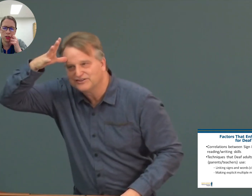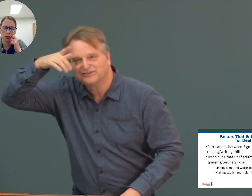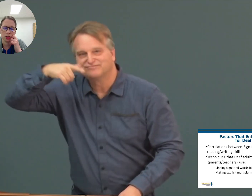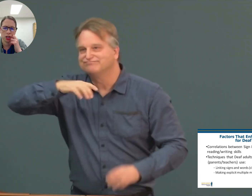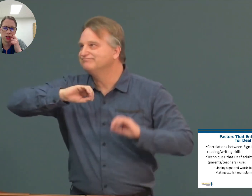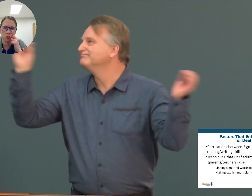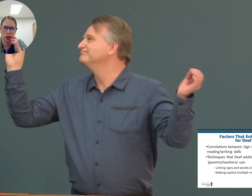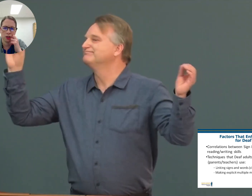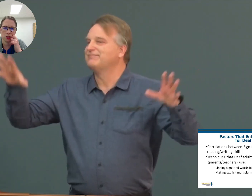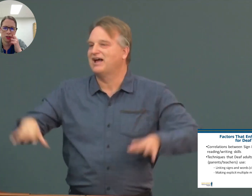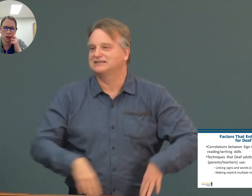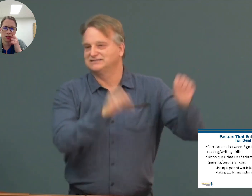She had no parents.